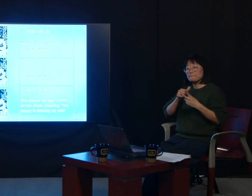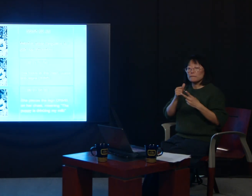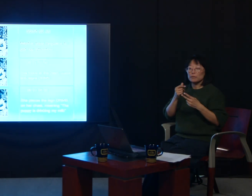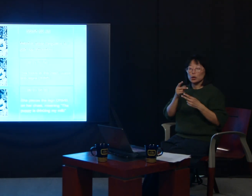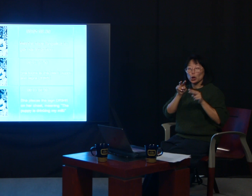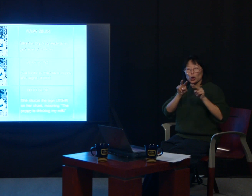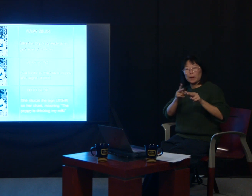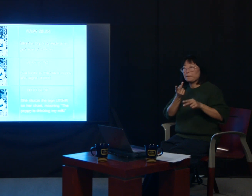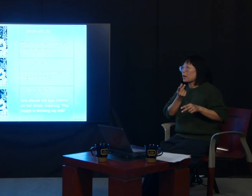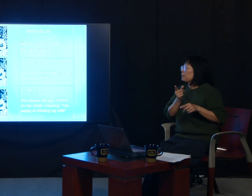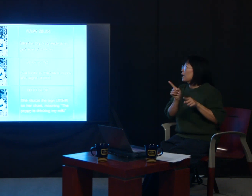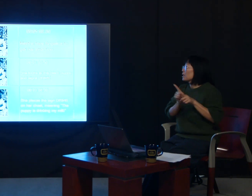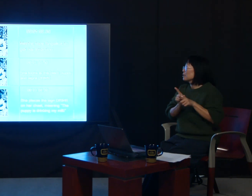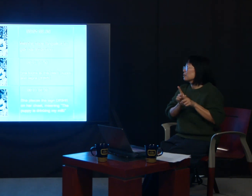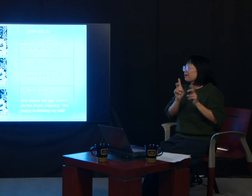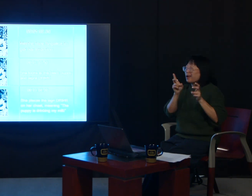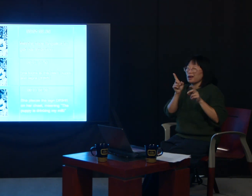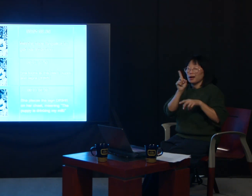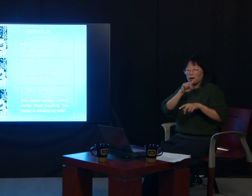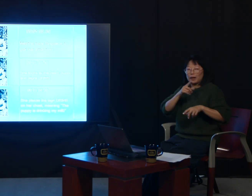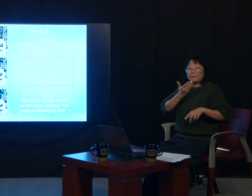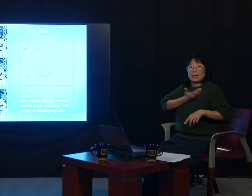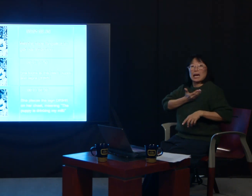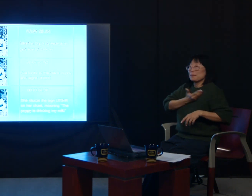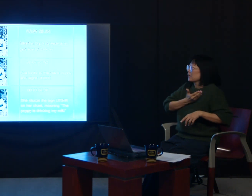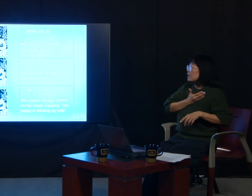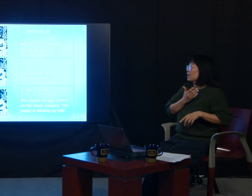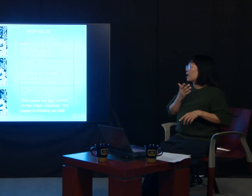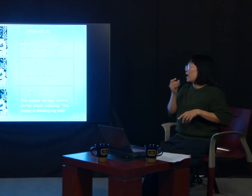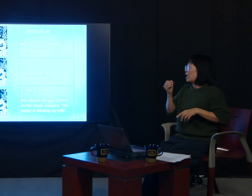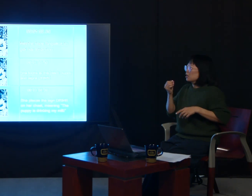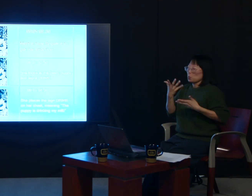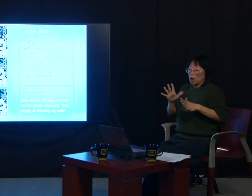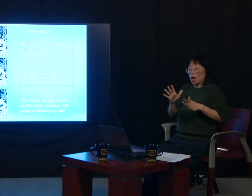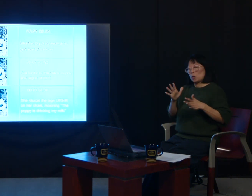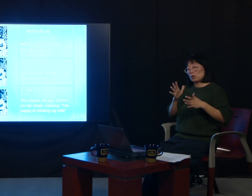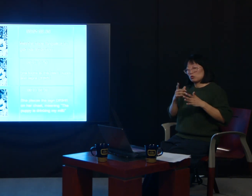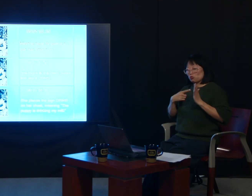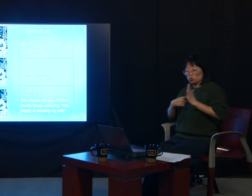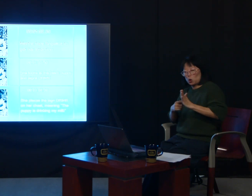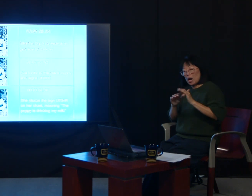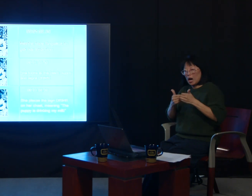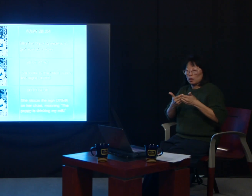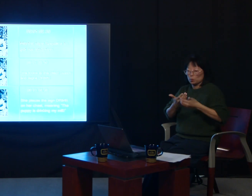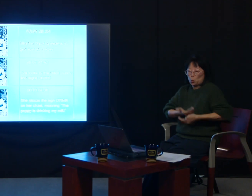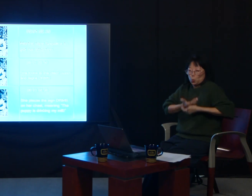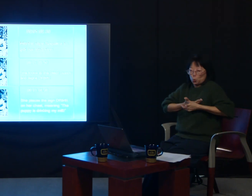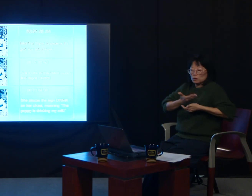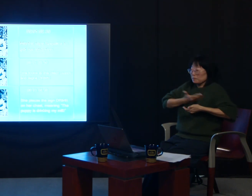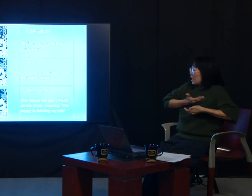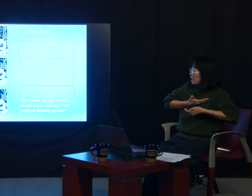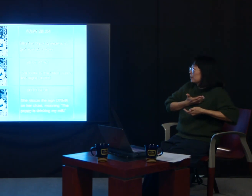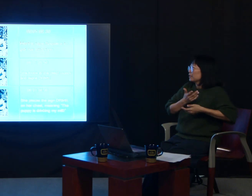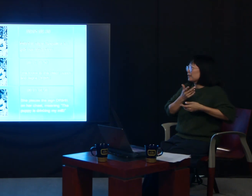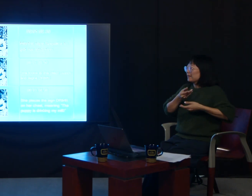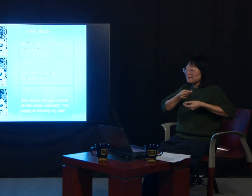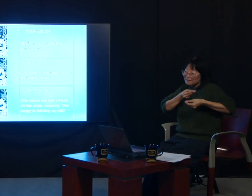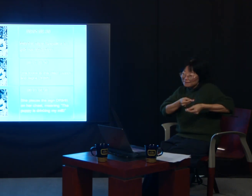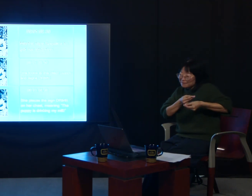One girl looks at the puppy as a fake baby and says, "This is how you hold the baby and